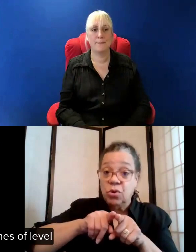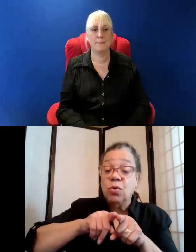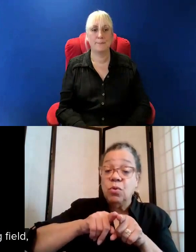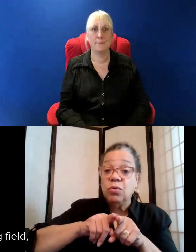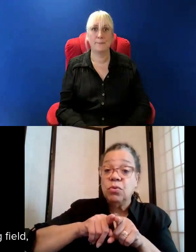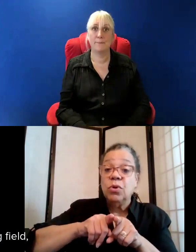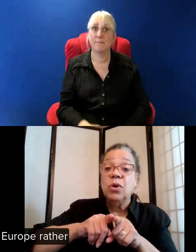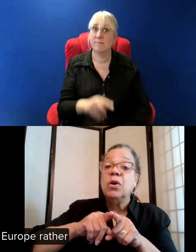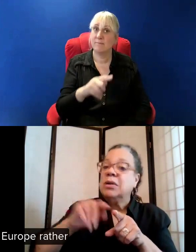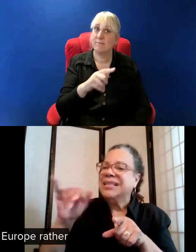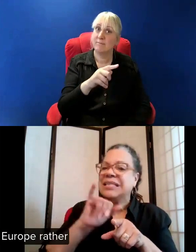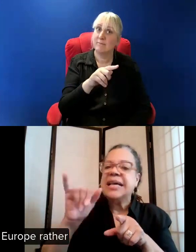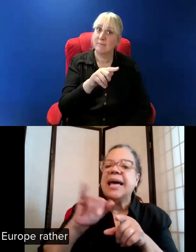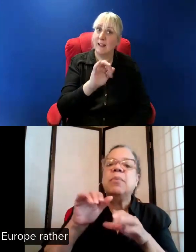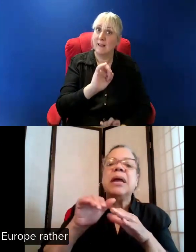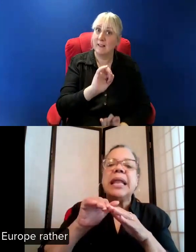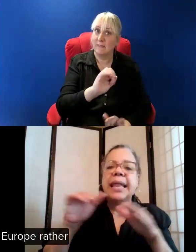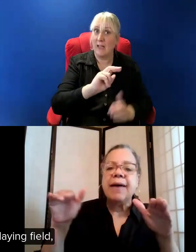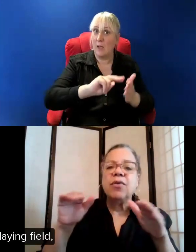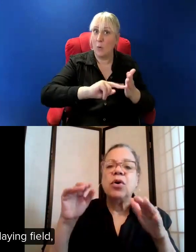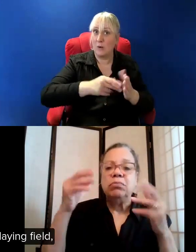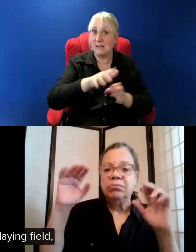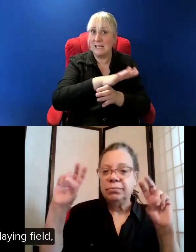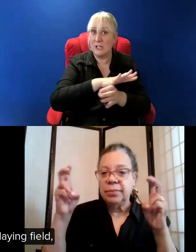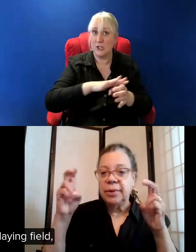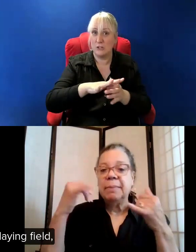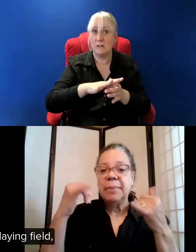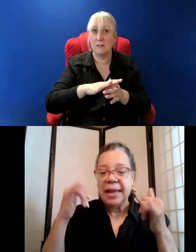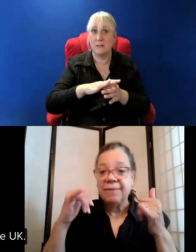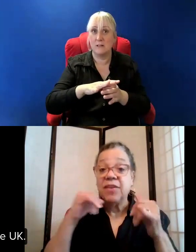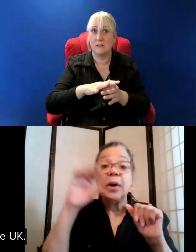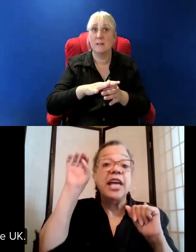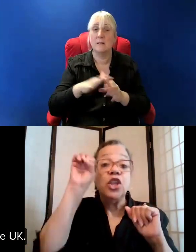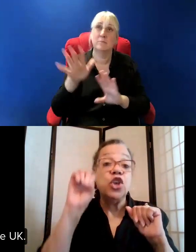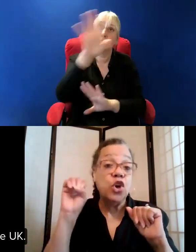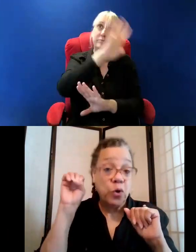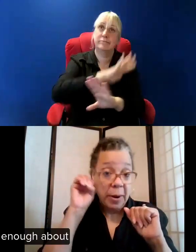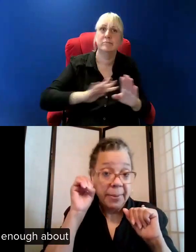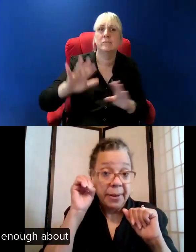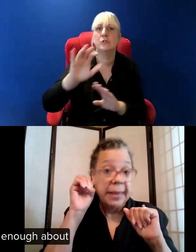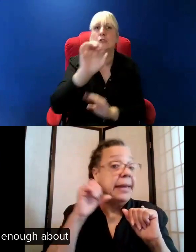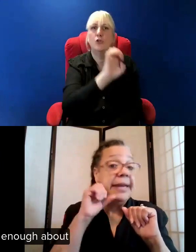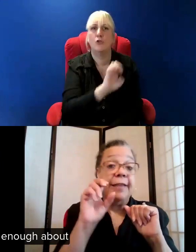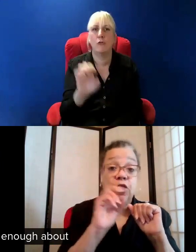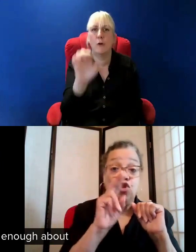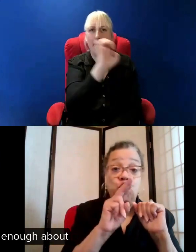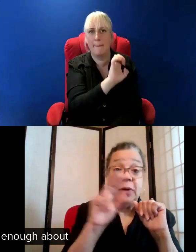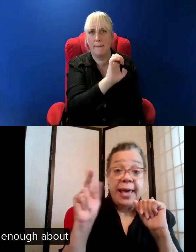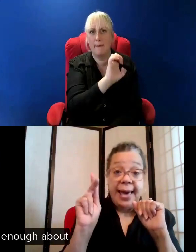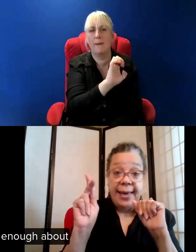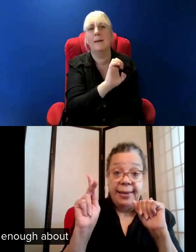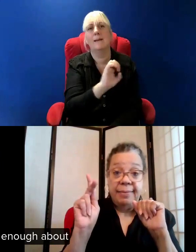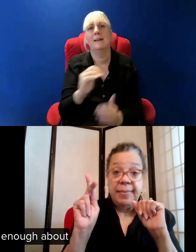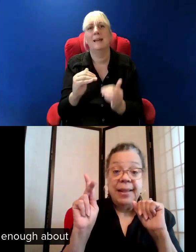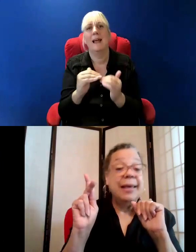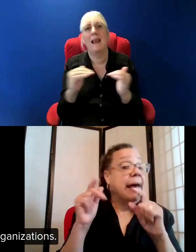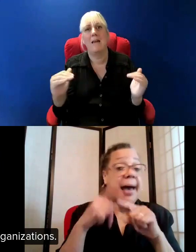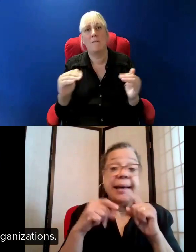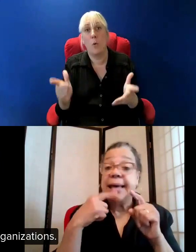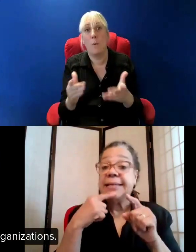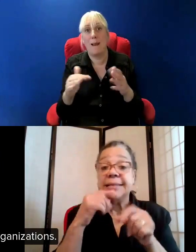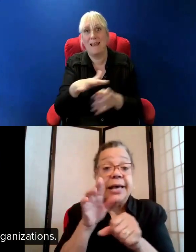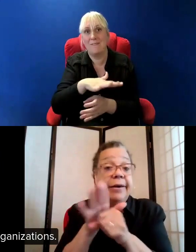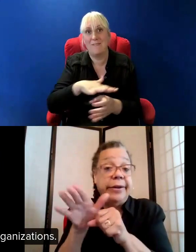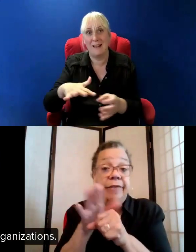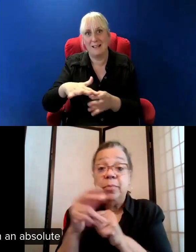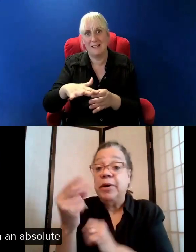lines of Level Playing Field, but they cover Europe rather than Level Playing Field just the UK. And I can't say enough about those